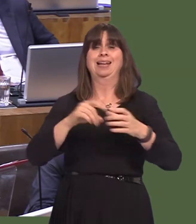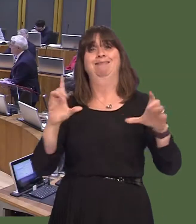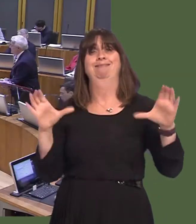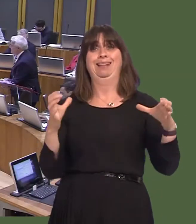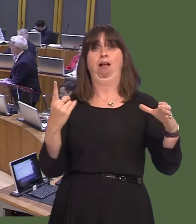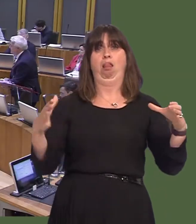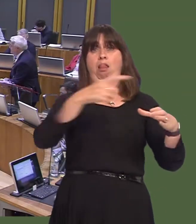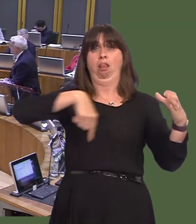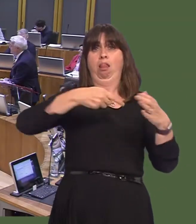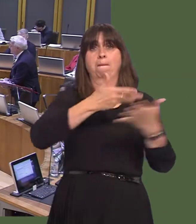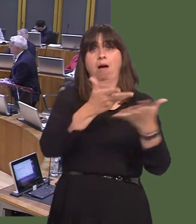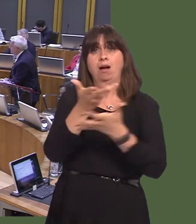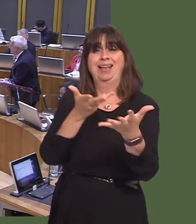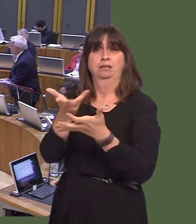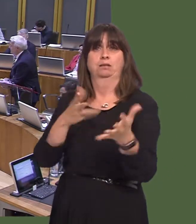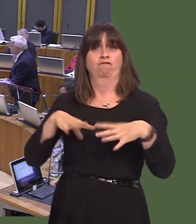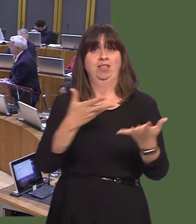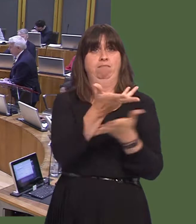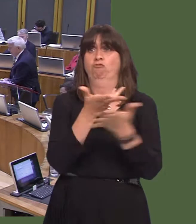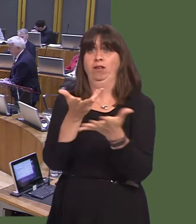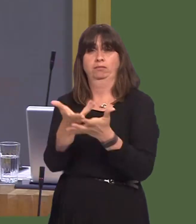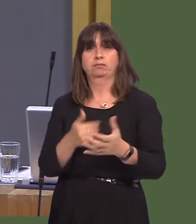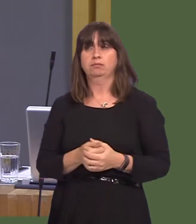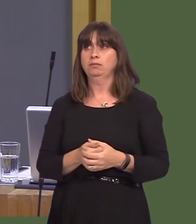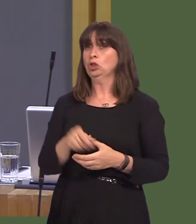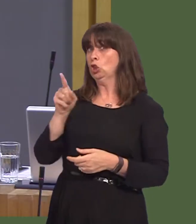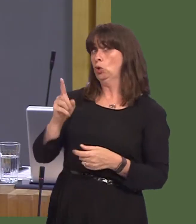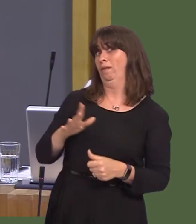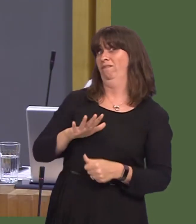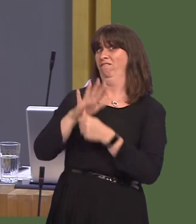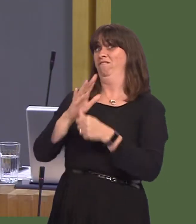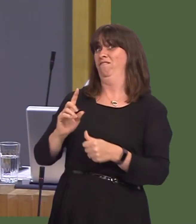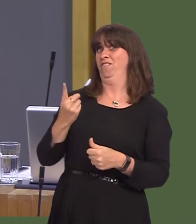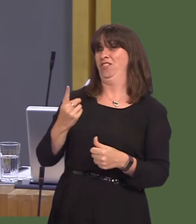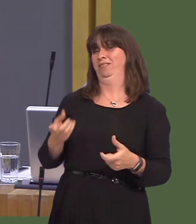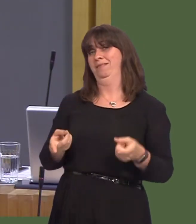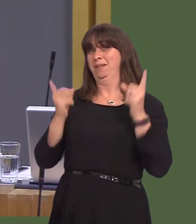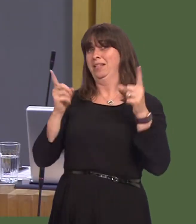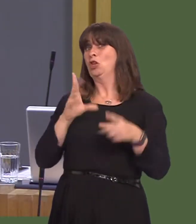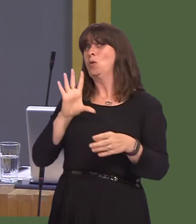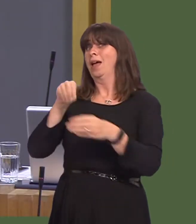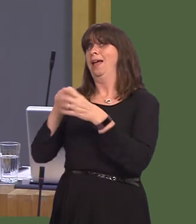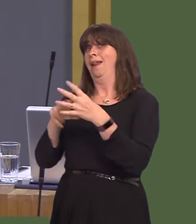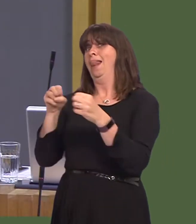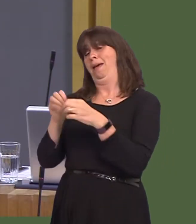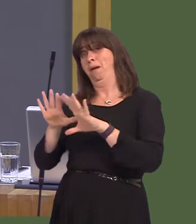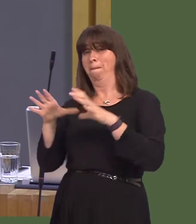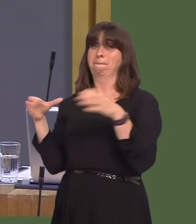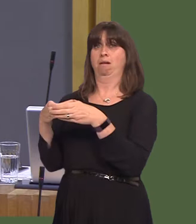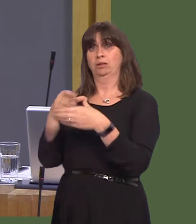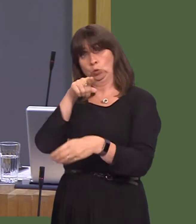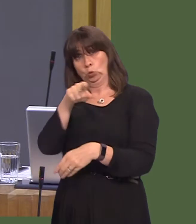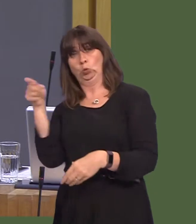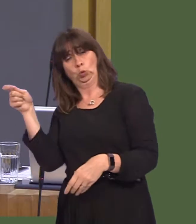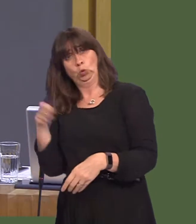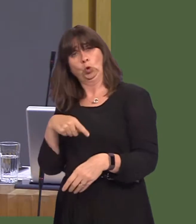document. You are the First Minister of Wales. You are also a member of the Labour Party, and I would imagine that you